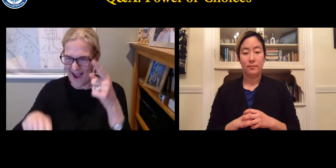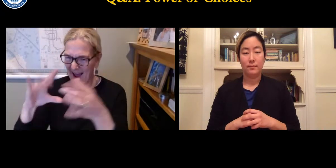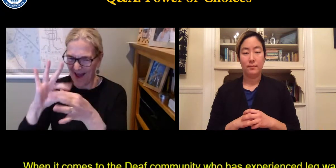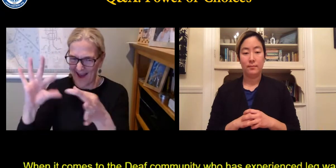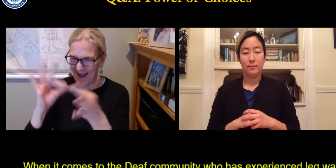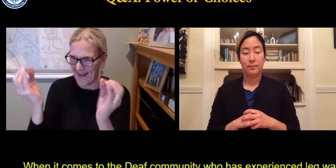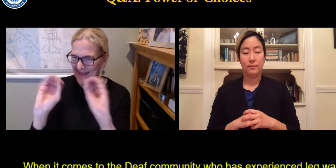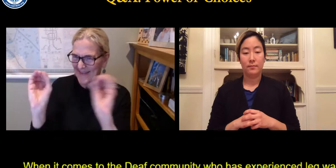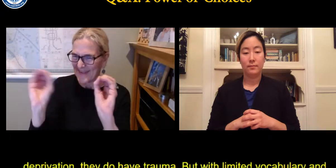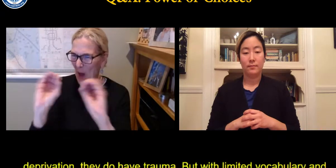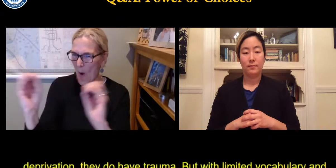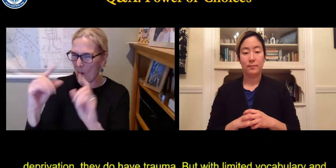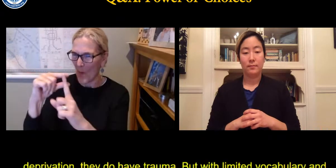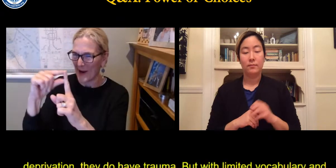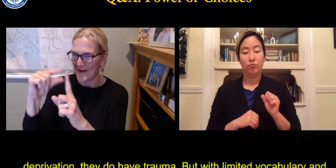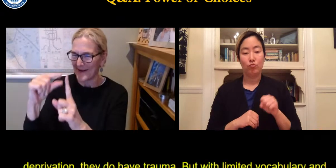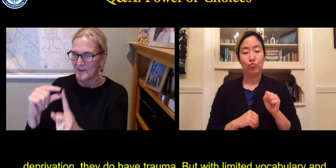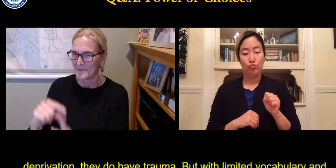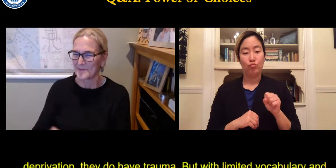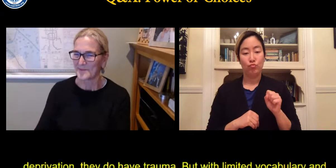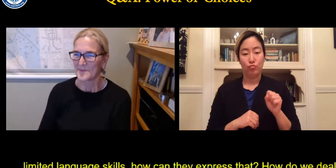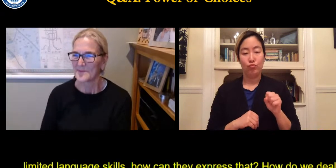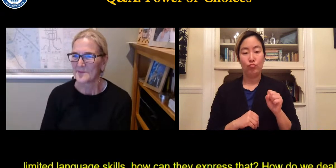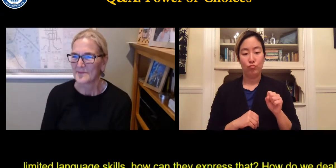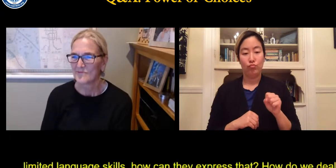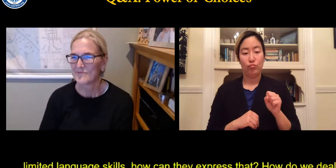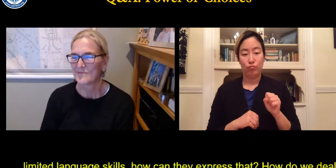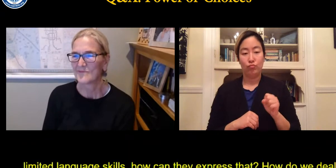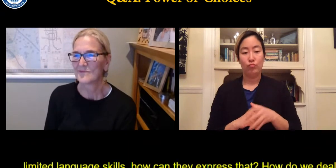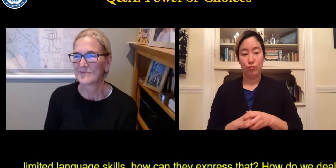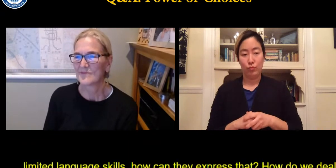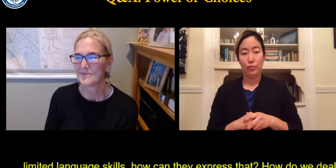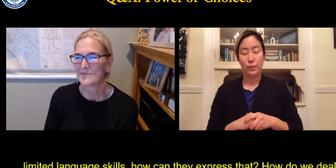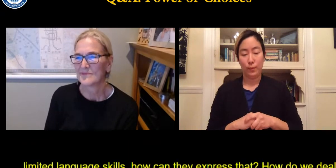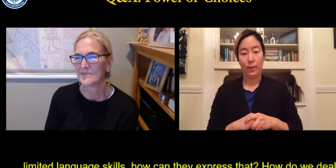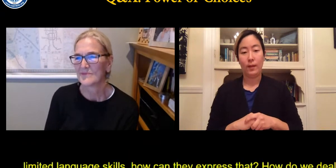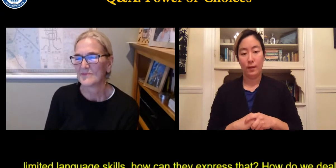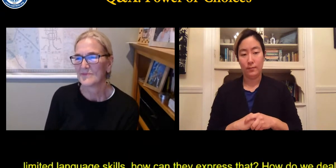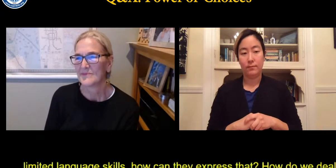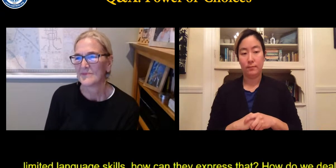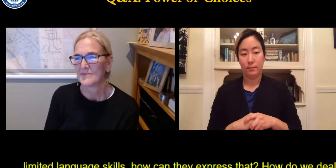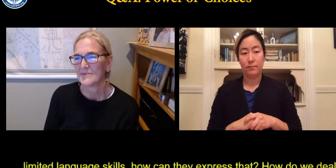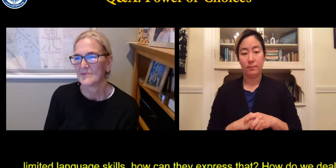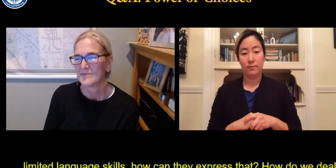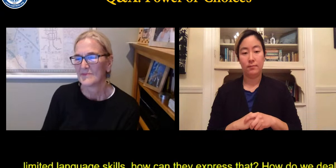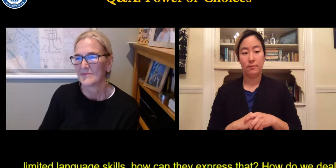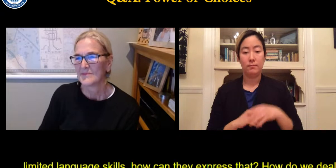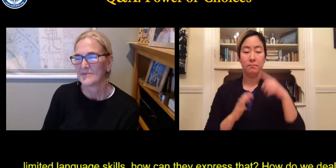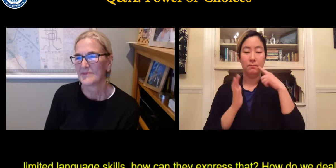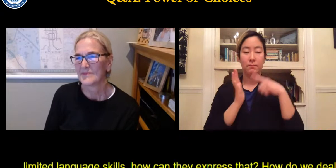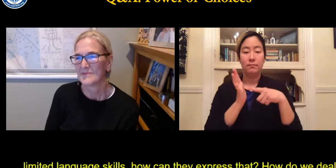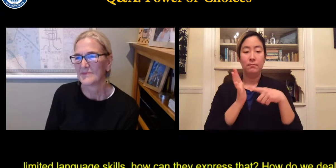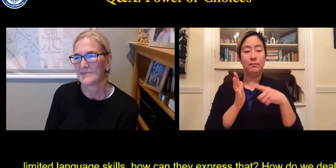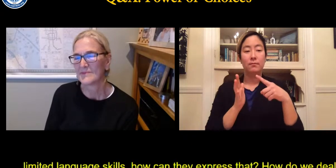Right, so a person has trauma, but doesn't have the tools or the language to be able to express it. What do we